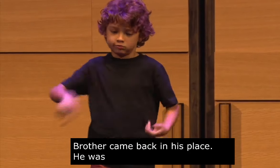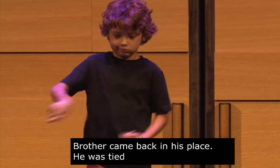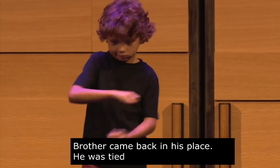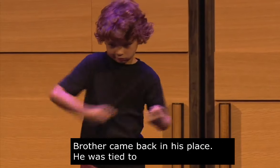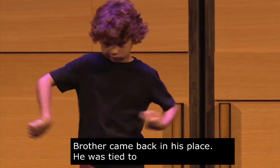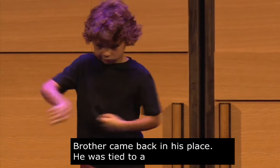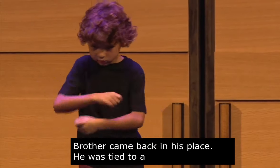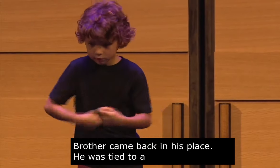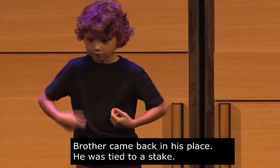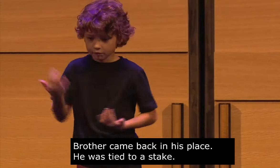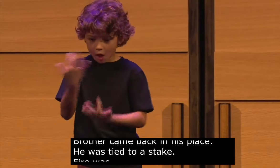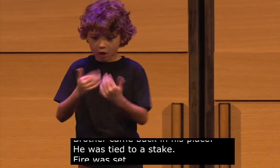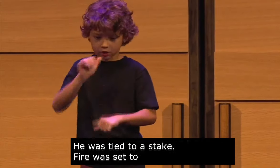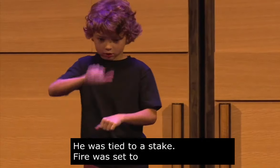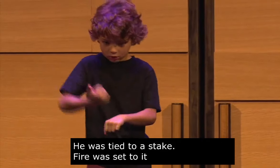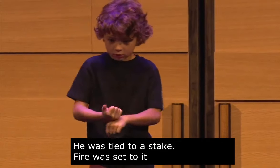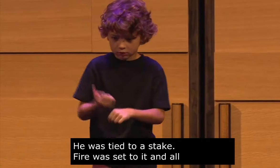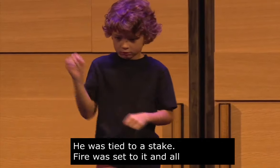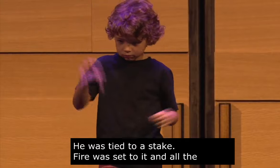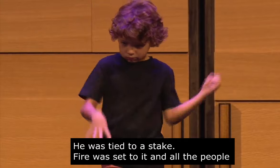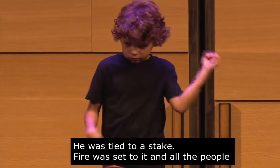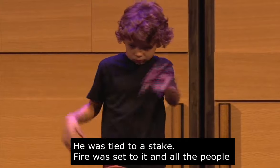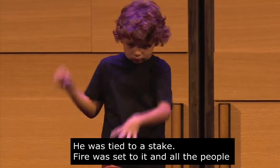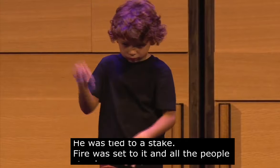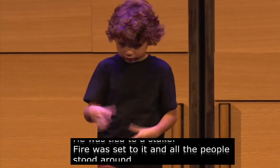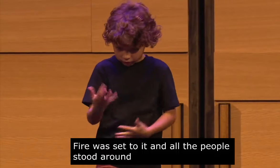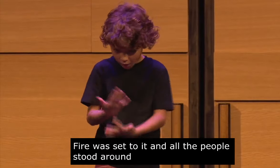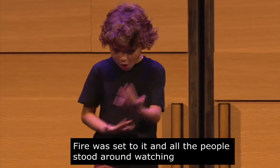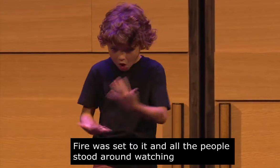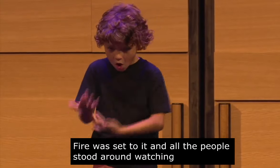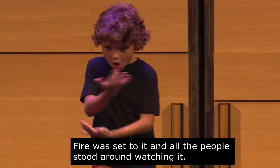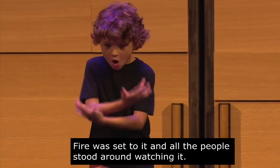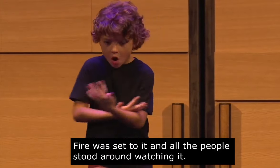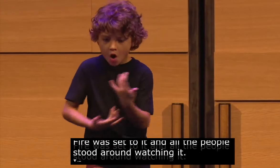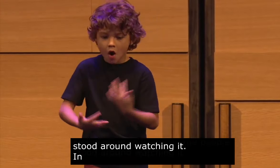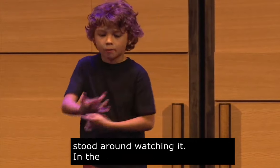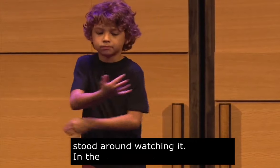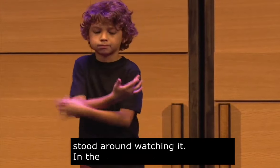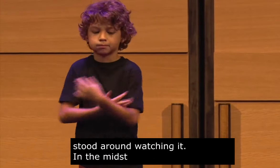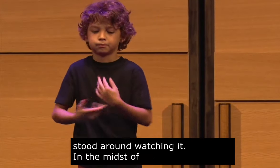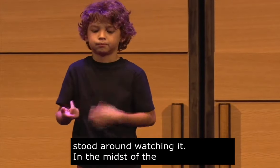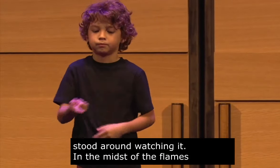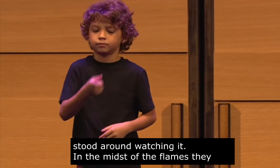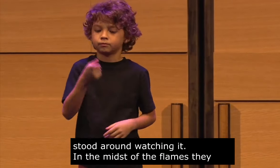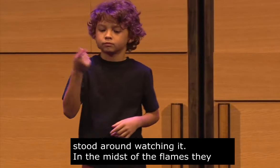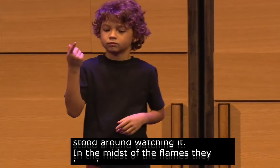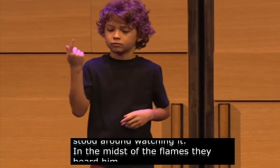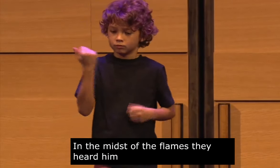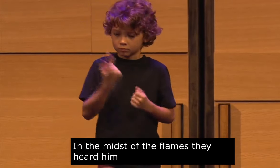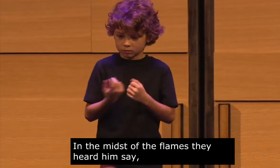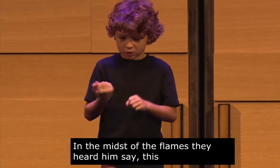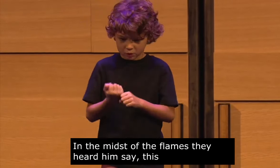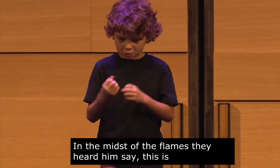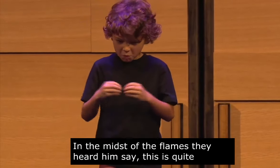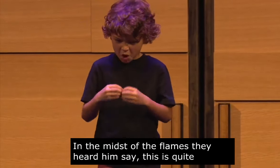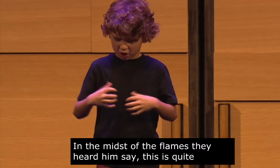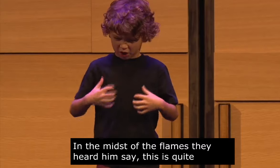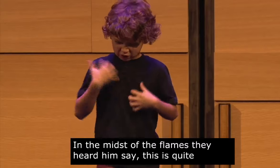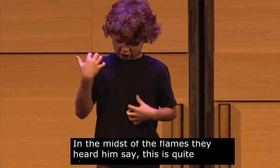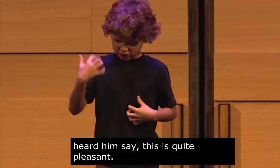He was tied to a stake. Fire was set to it, and all the people stood around watching it. In the midst of the flames, they heard him say, "This is quite